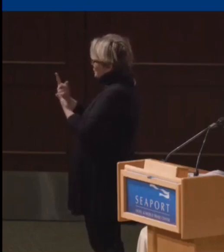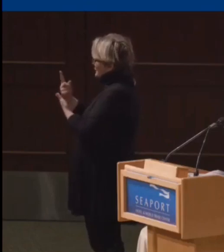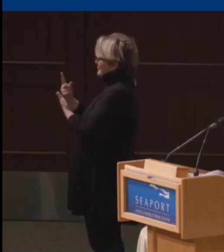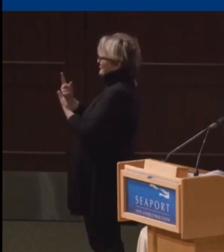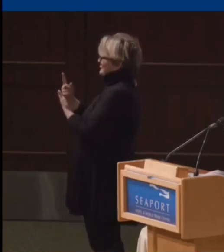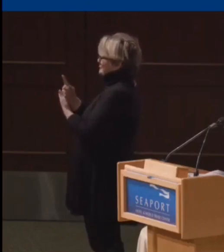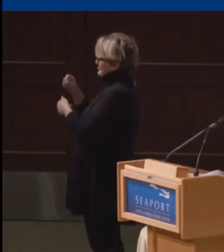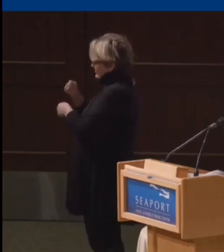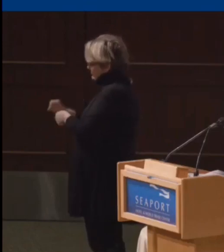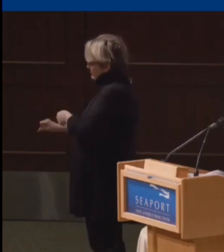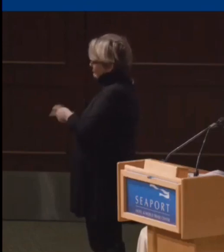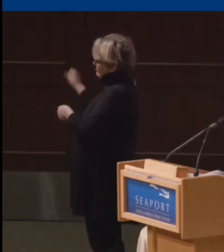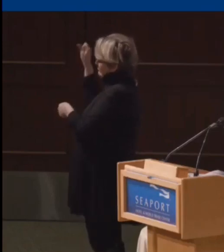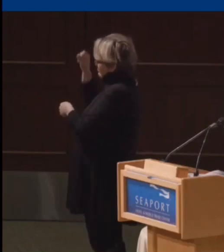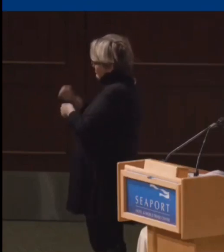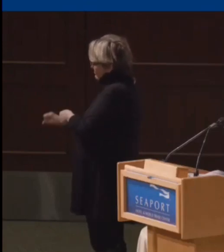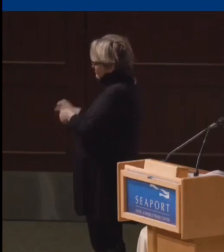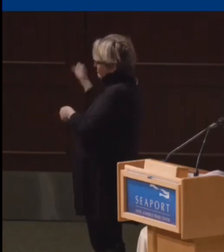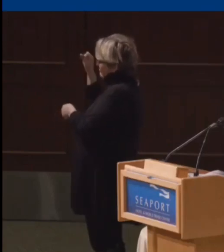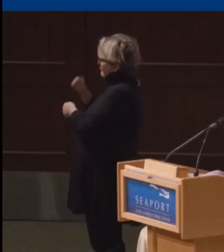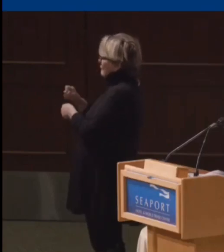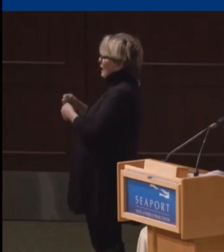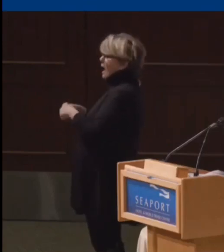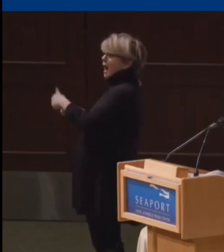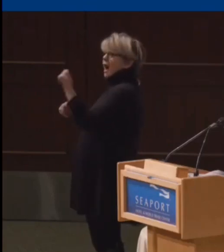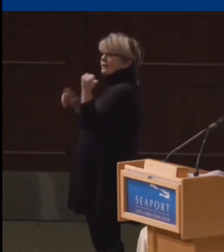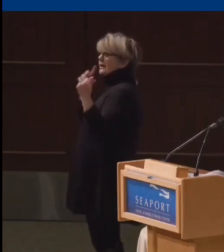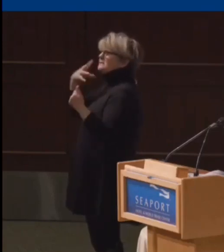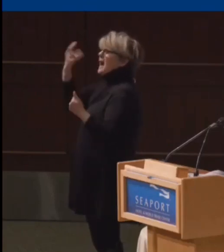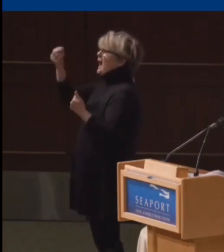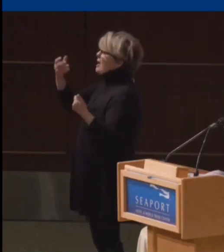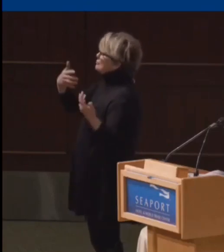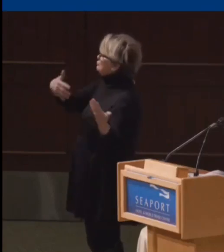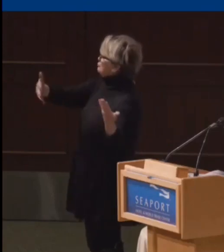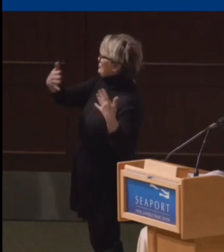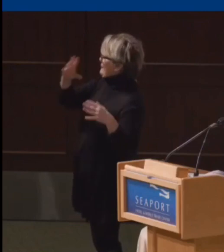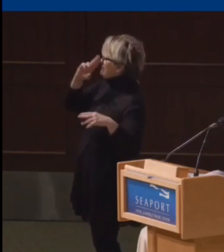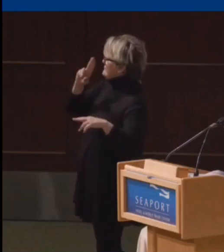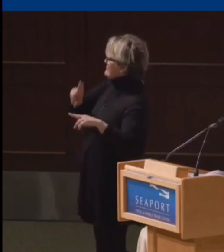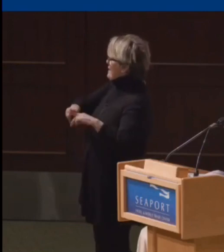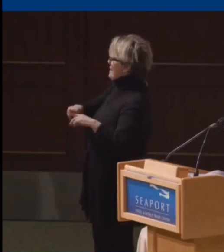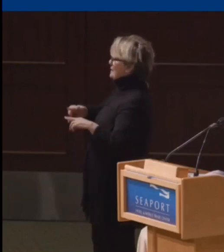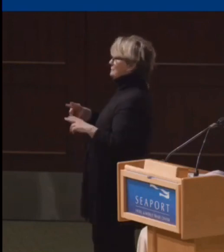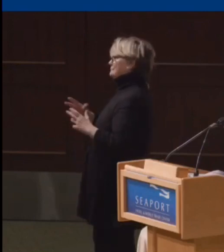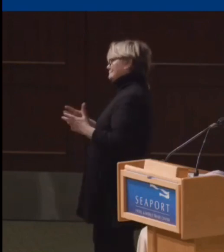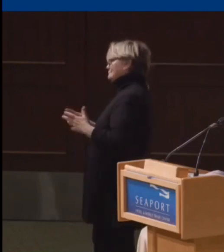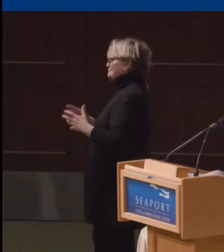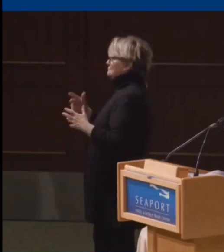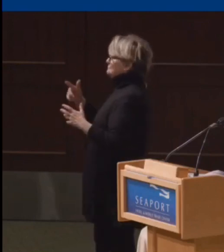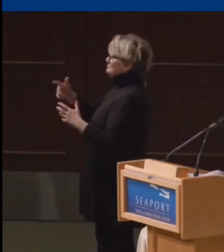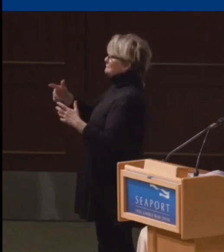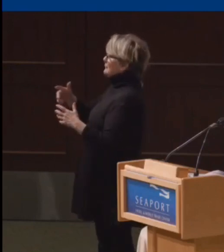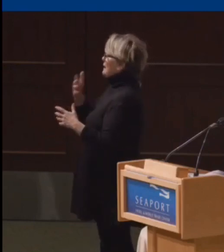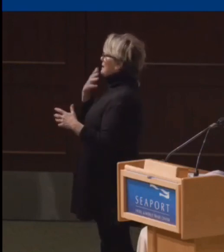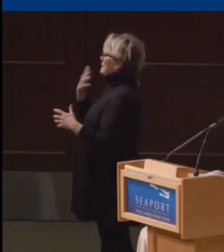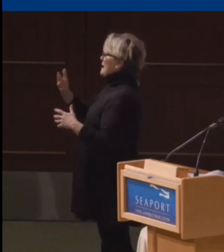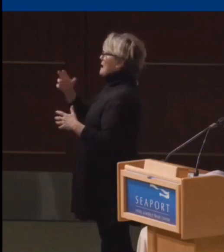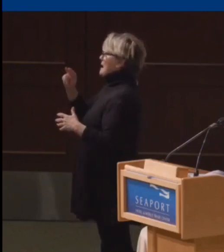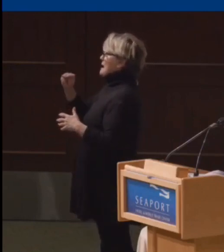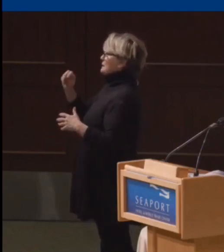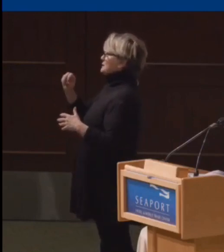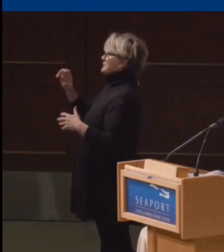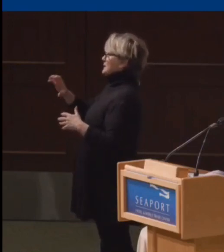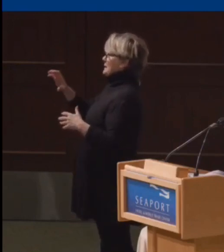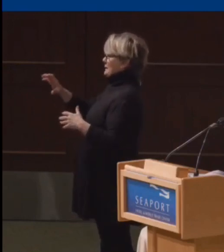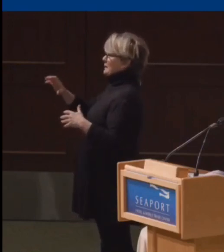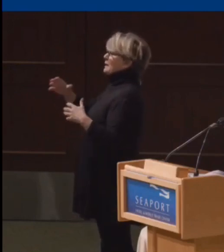was working much harder than most kids my age. However, thanks to my progress at NECC, I was able to